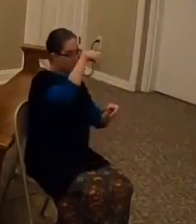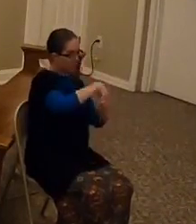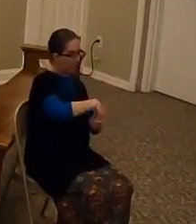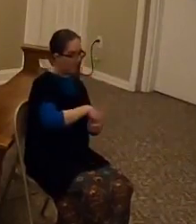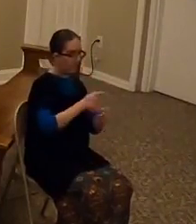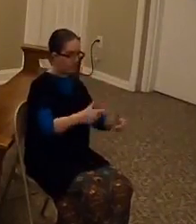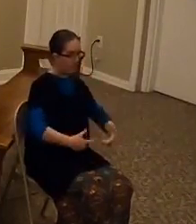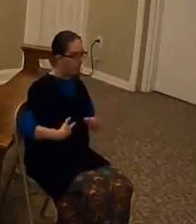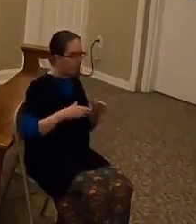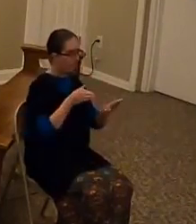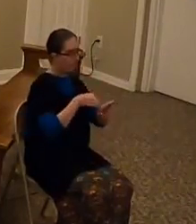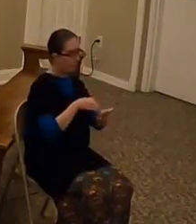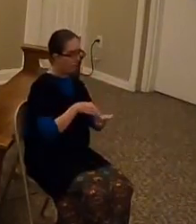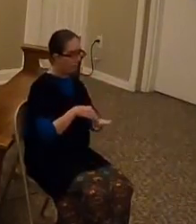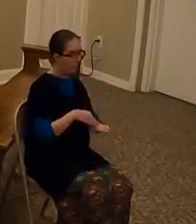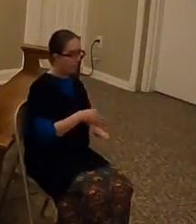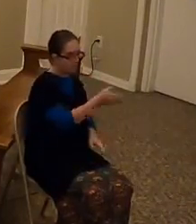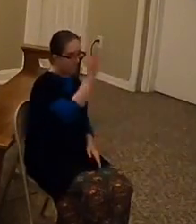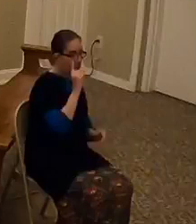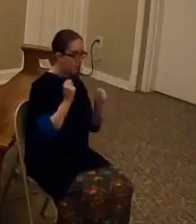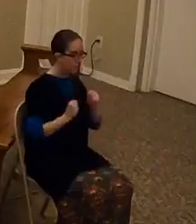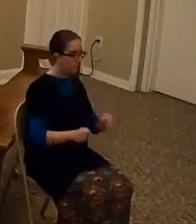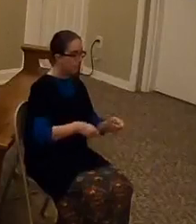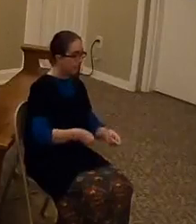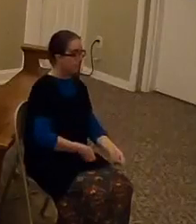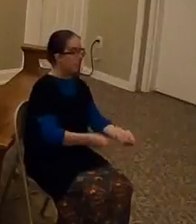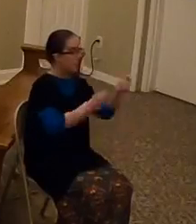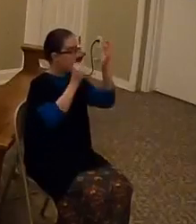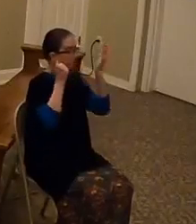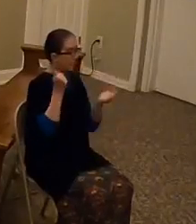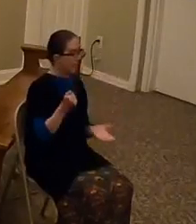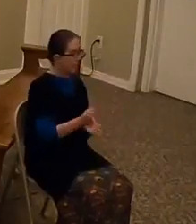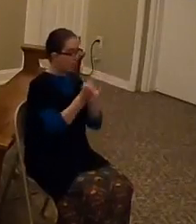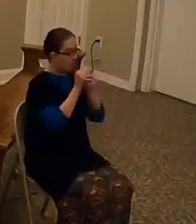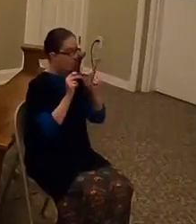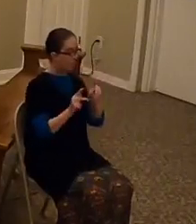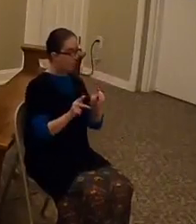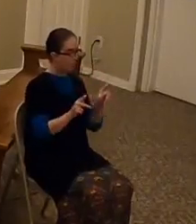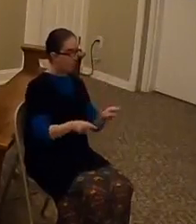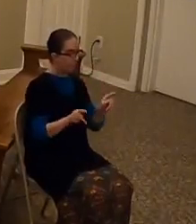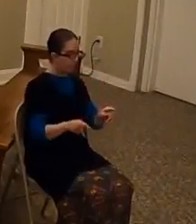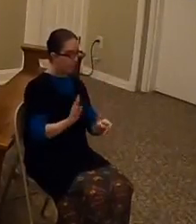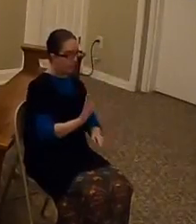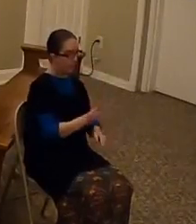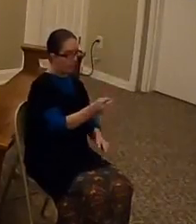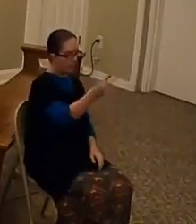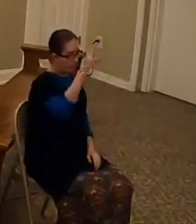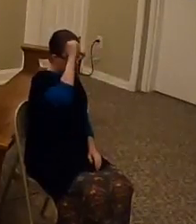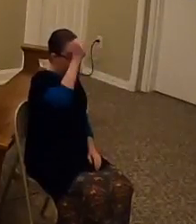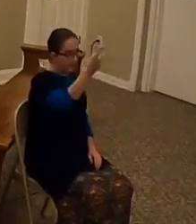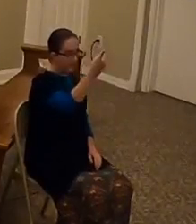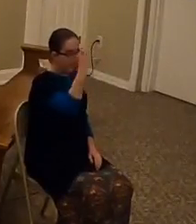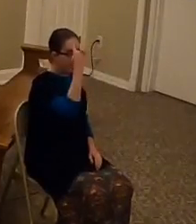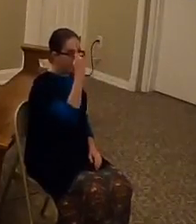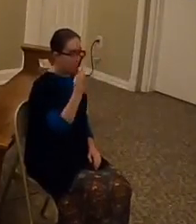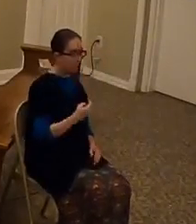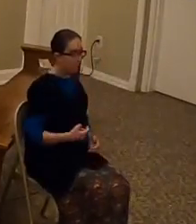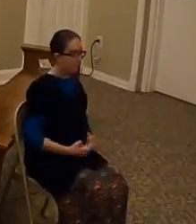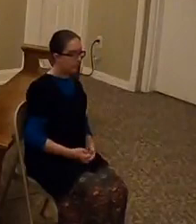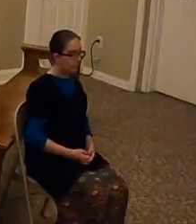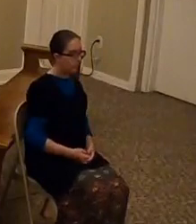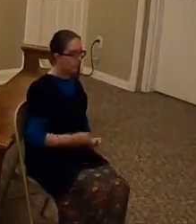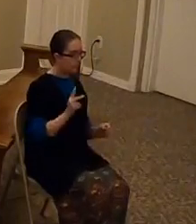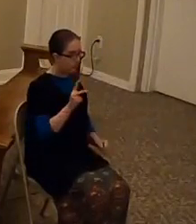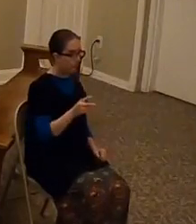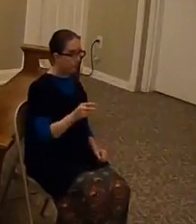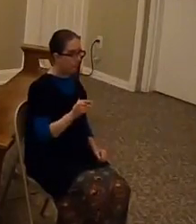where you're living at, you know what it is? It's God trying to dig you up and help you prepare yourself for His coming. Amen. Now,